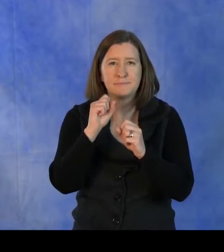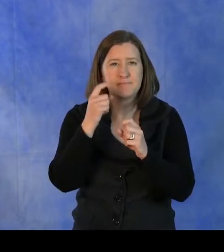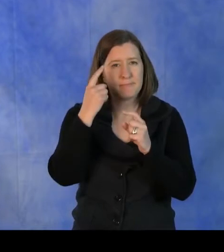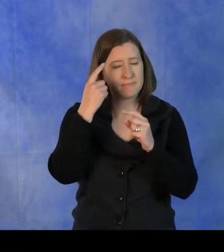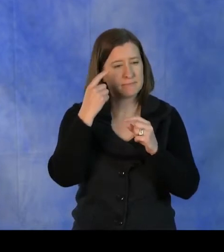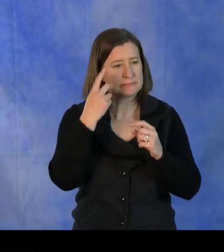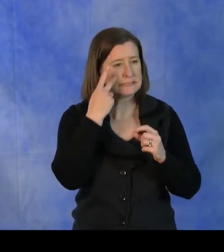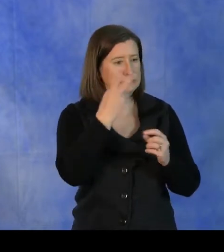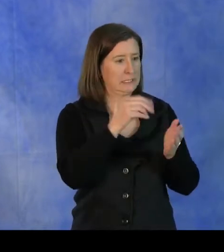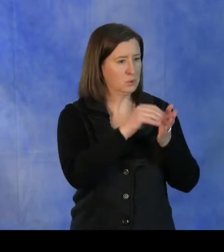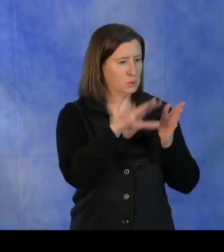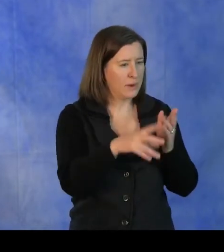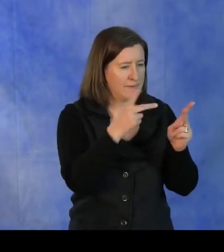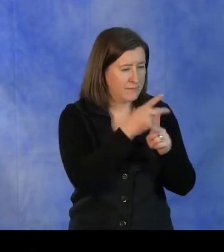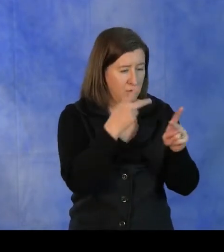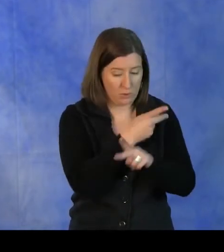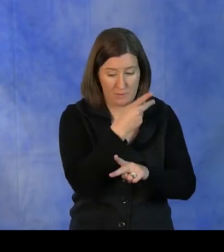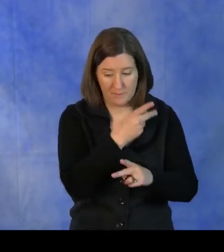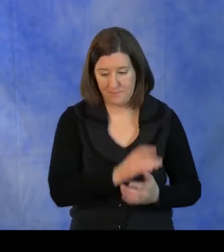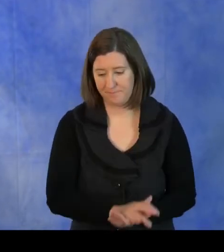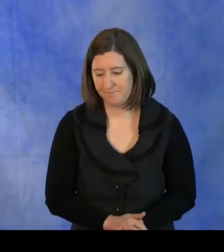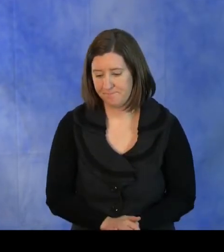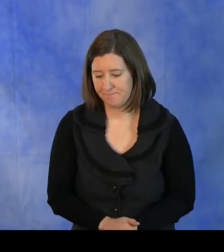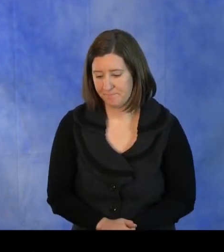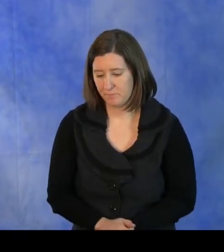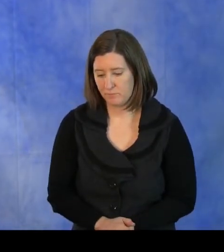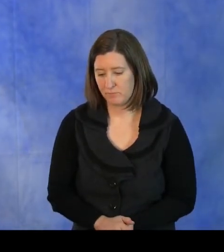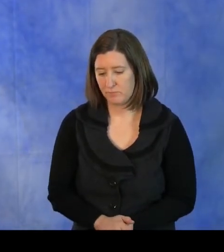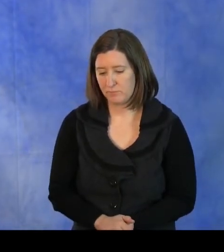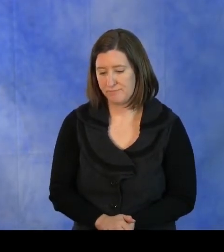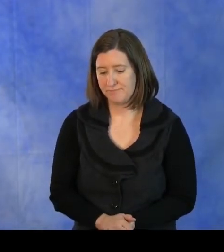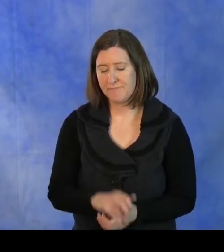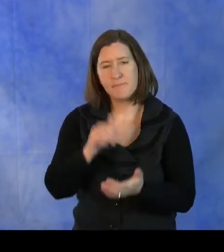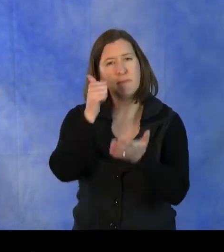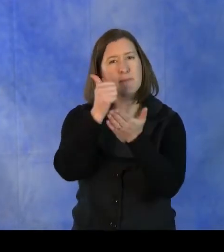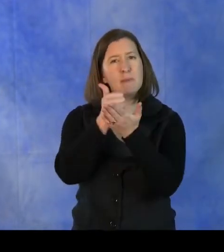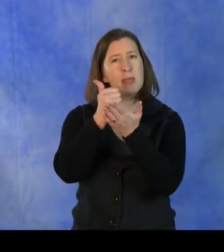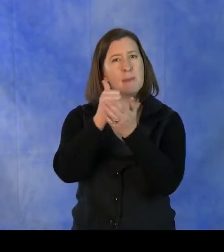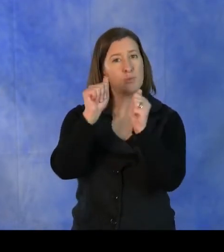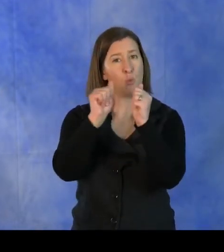things. They can see the student and try and figure that out.